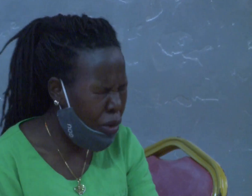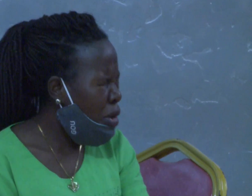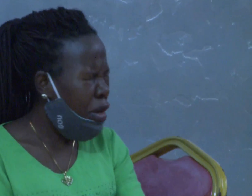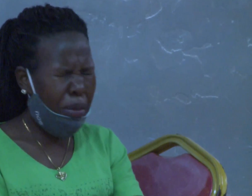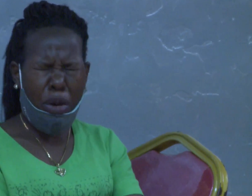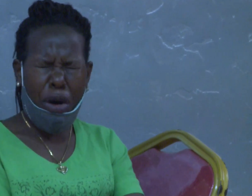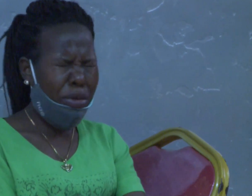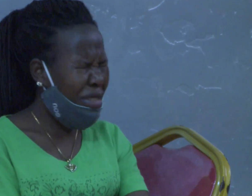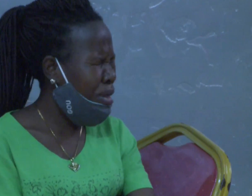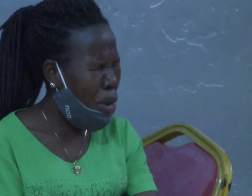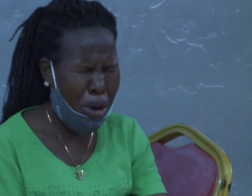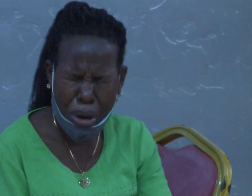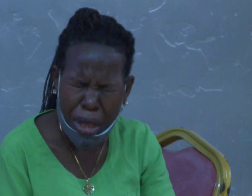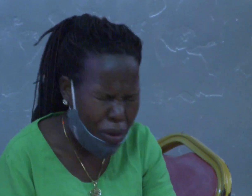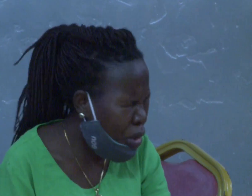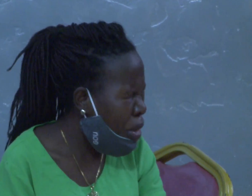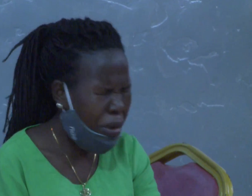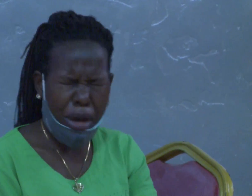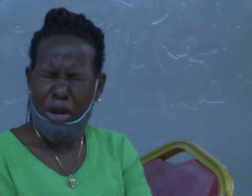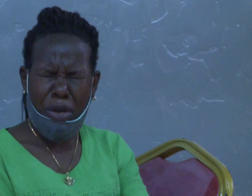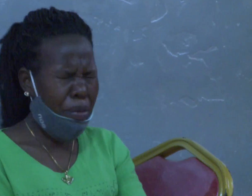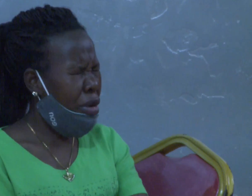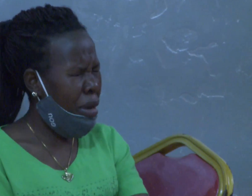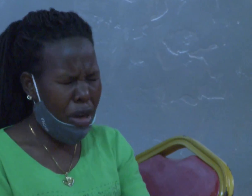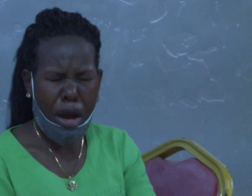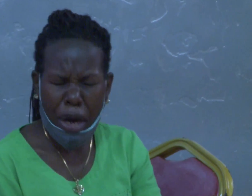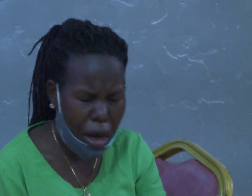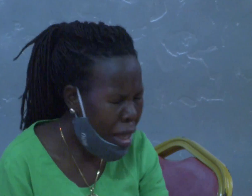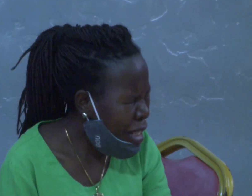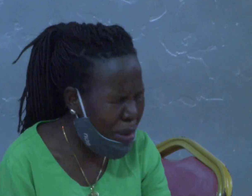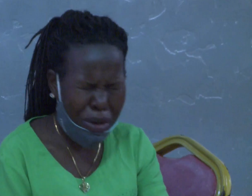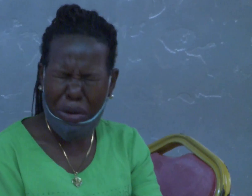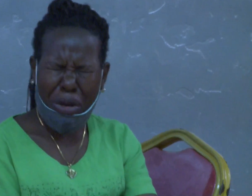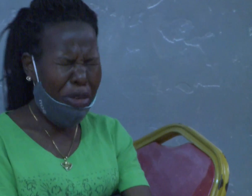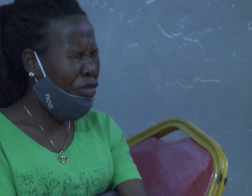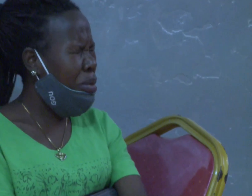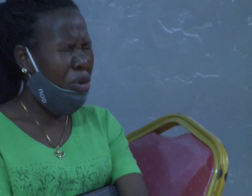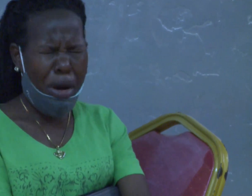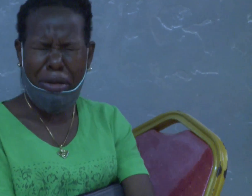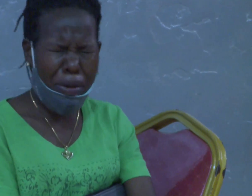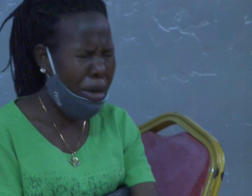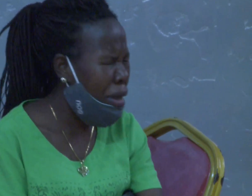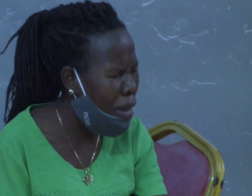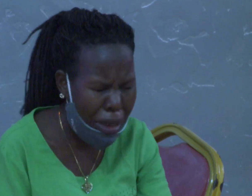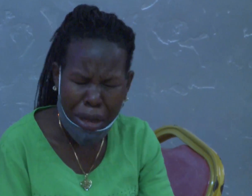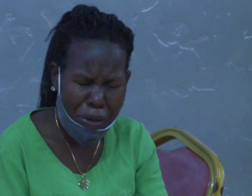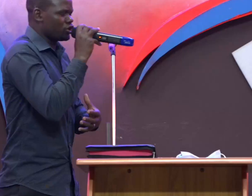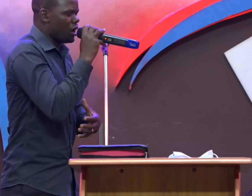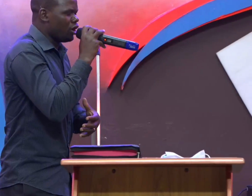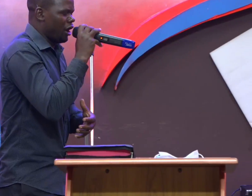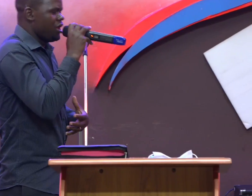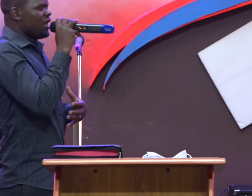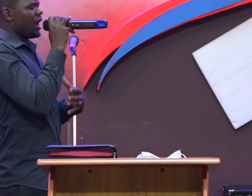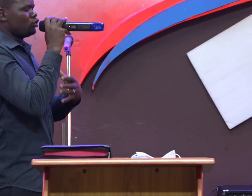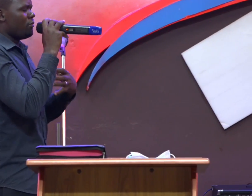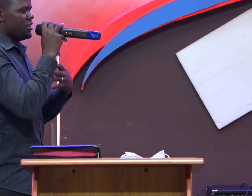King of glory. That it overflows, oh my master. That it overflows, heavenly King of glory. May you refill me, heavenly Lord. May you refill me, my King of